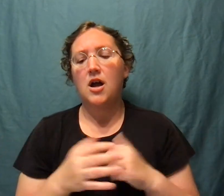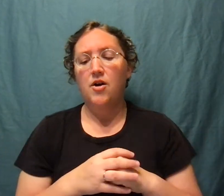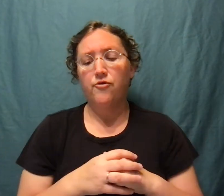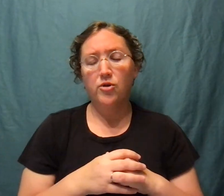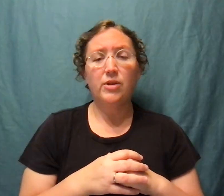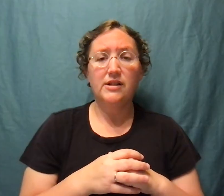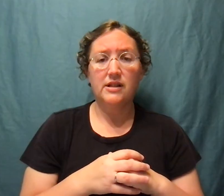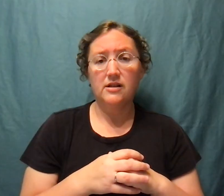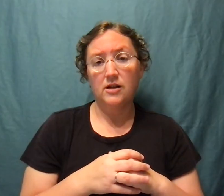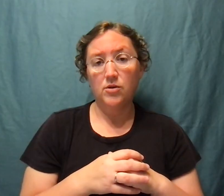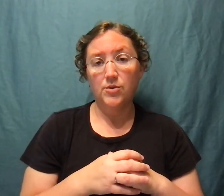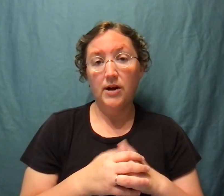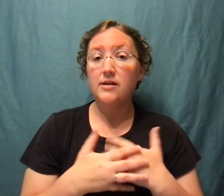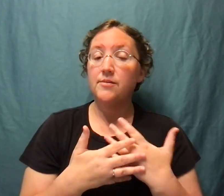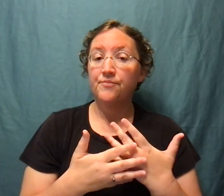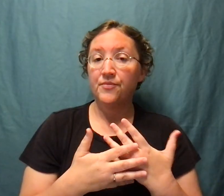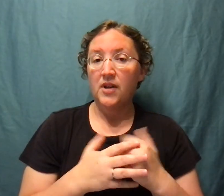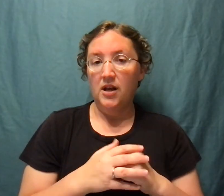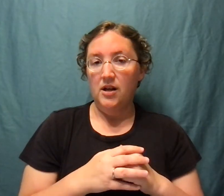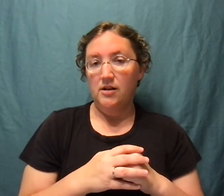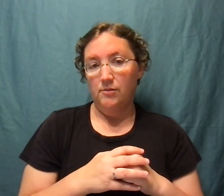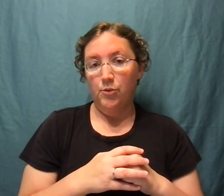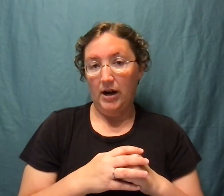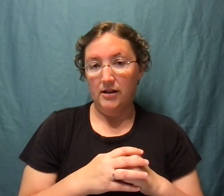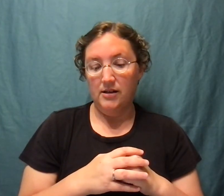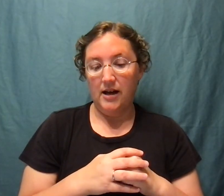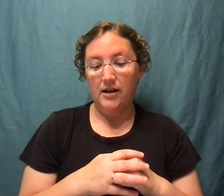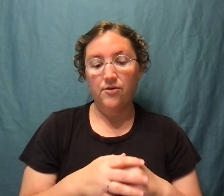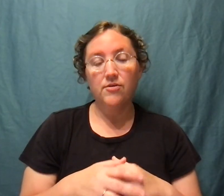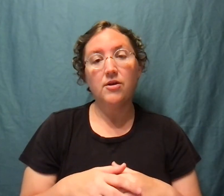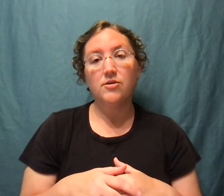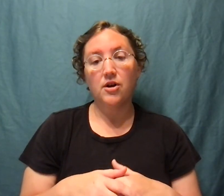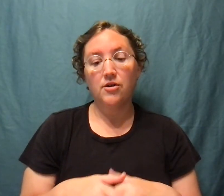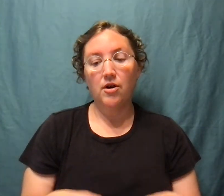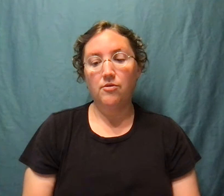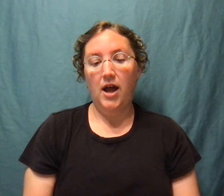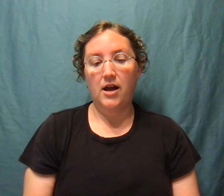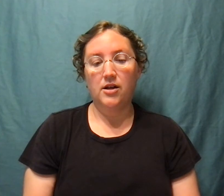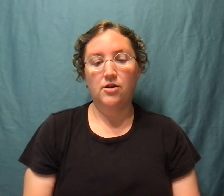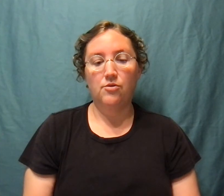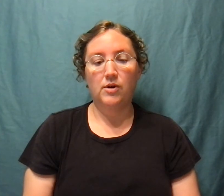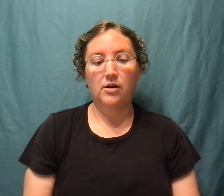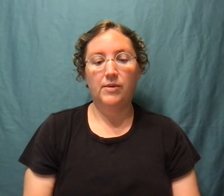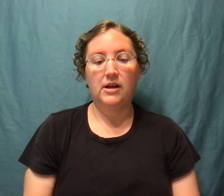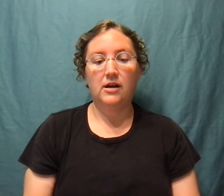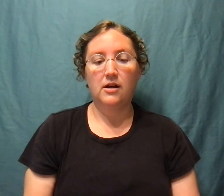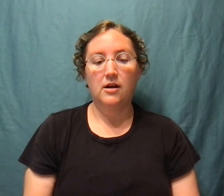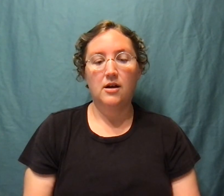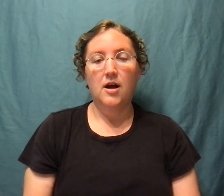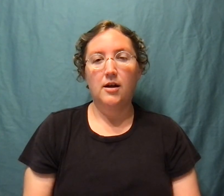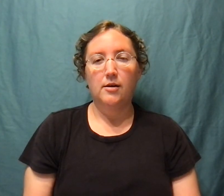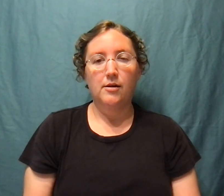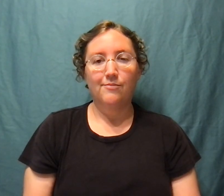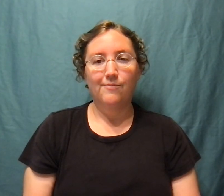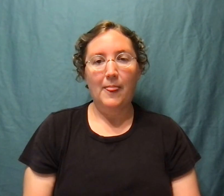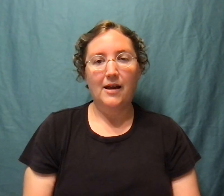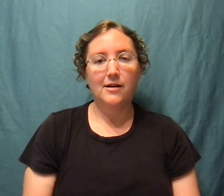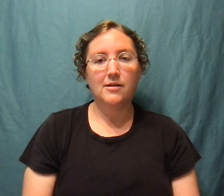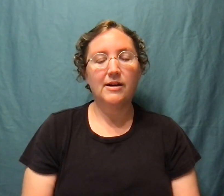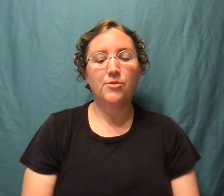4 plus 6 equals what? Practice signing through those on your own, and you will be getting some extra